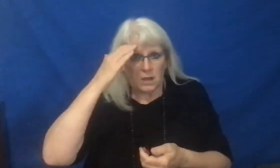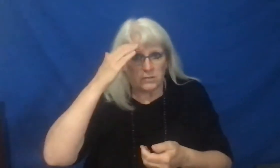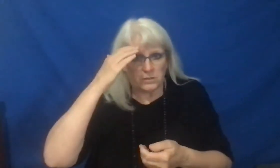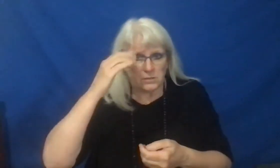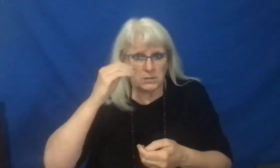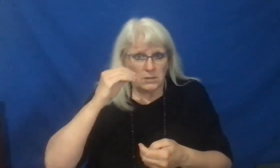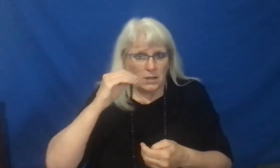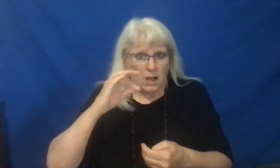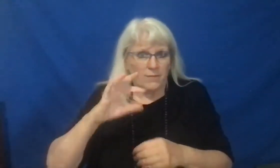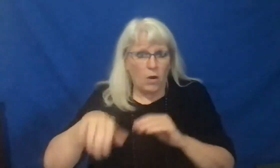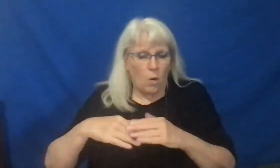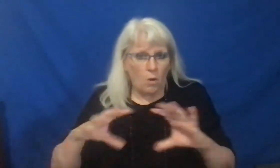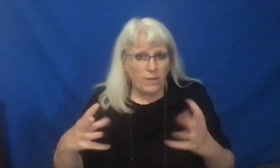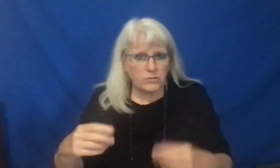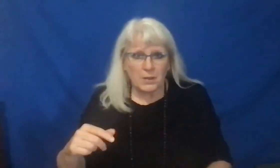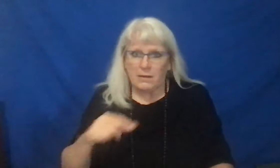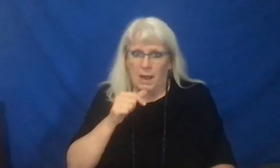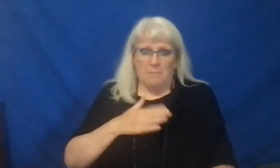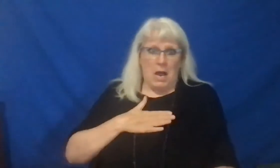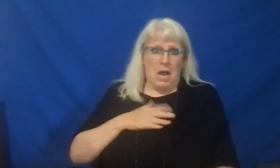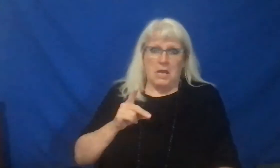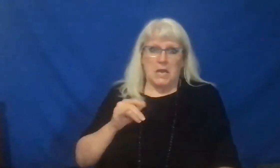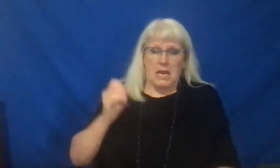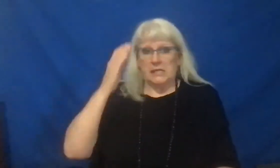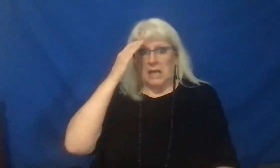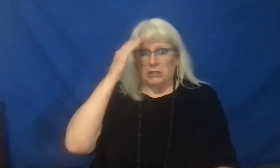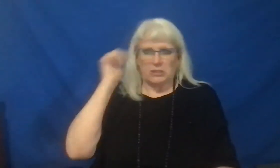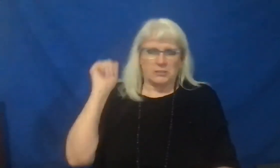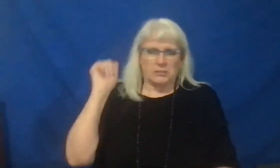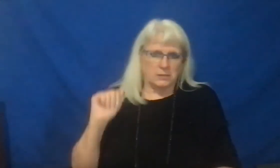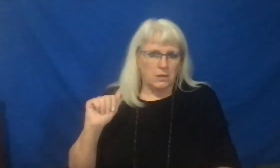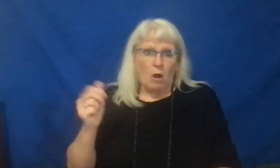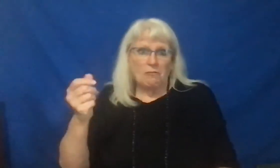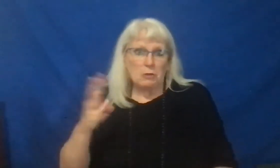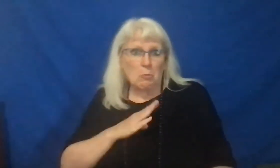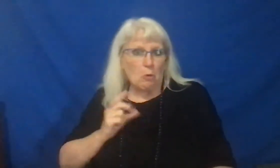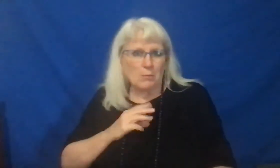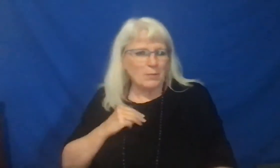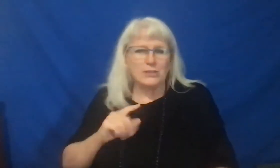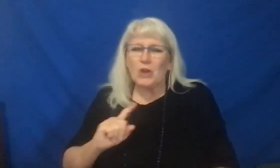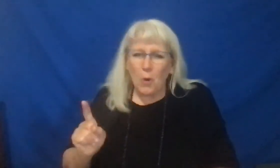conscious, not the couple members of the board, but of AA. So it was this incredible